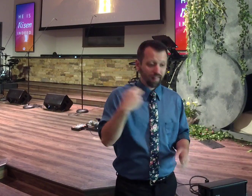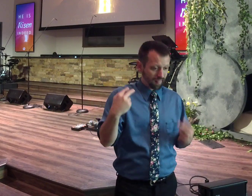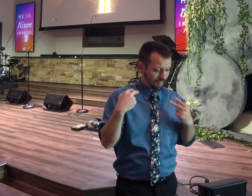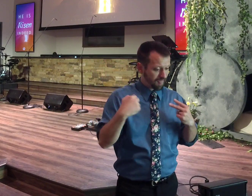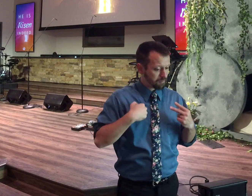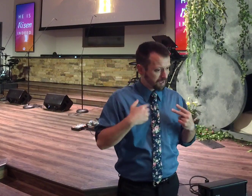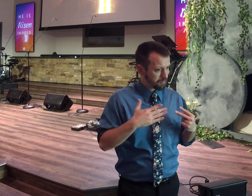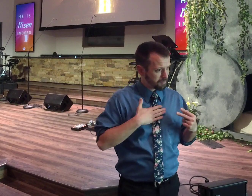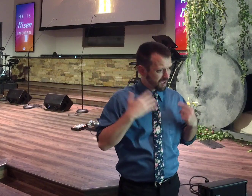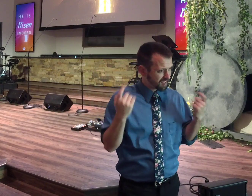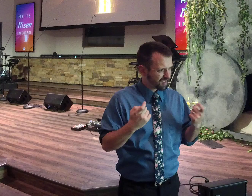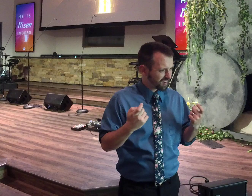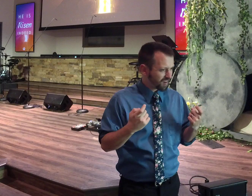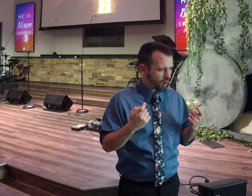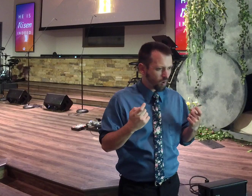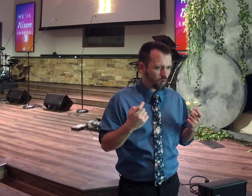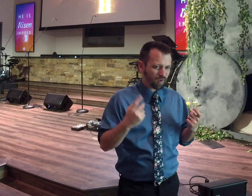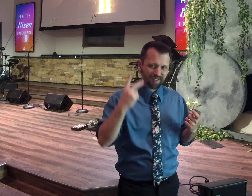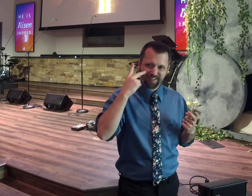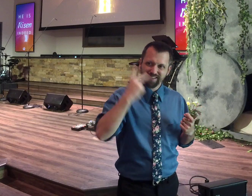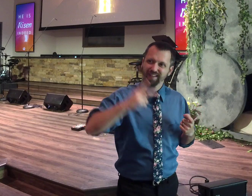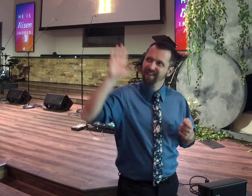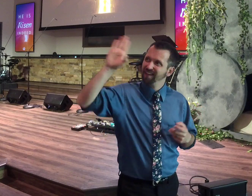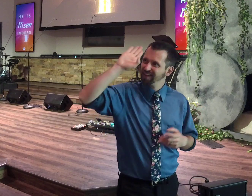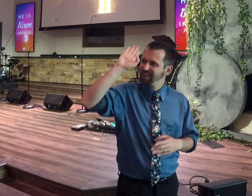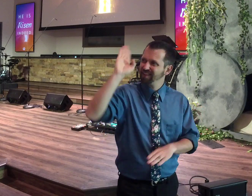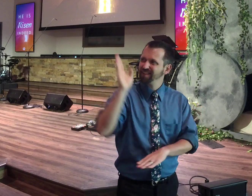sin, but he sees his son.